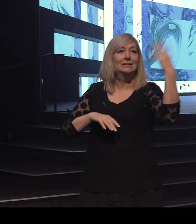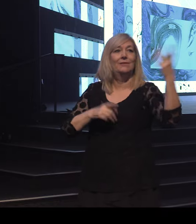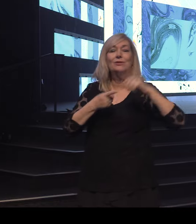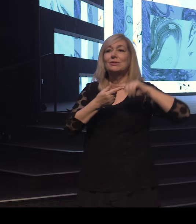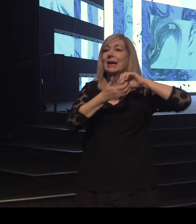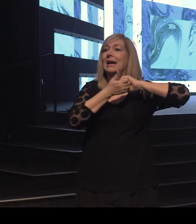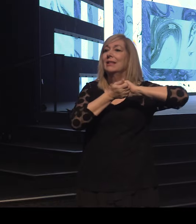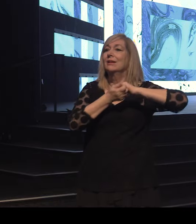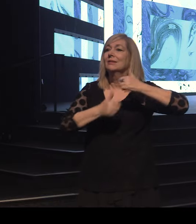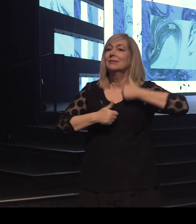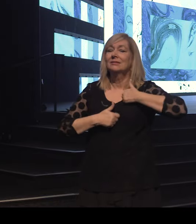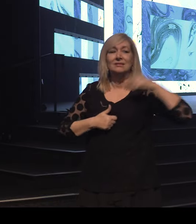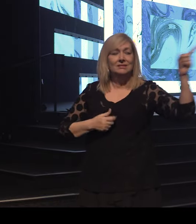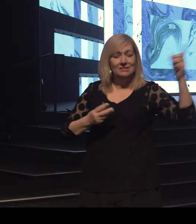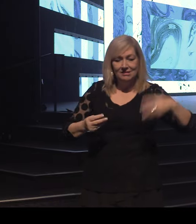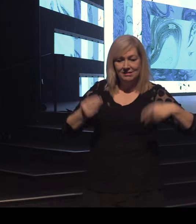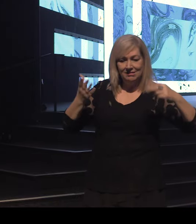forces.